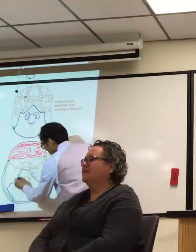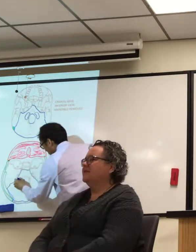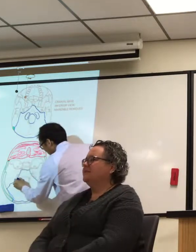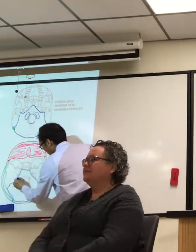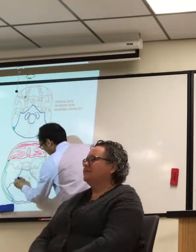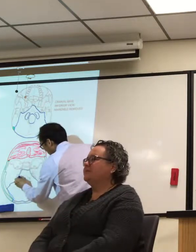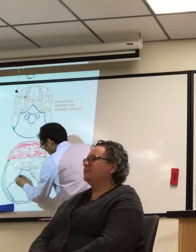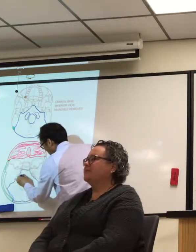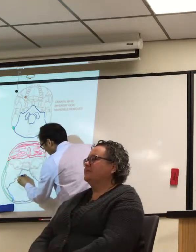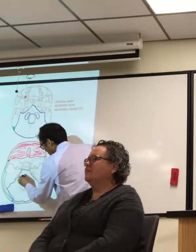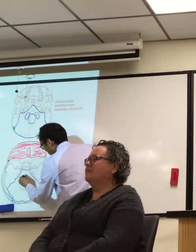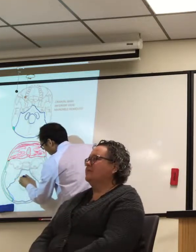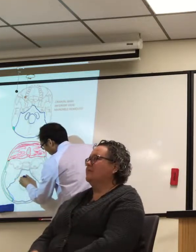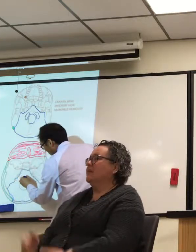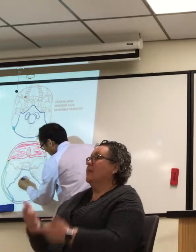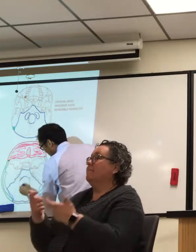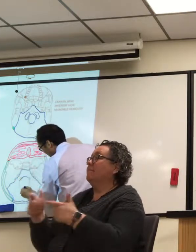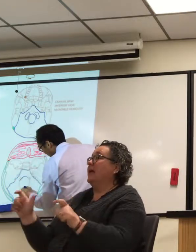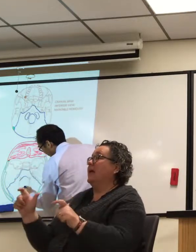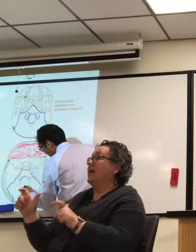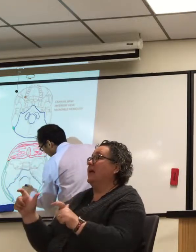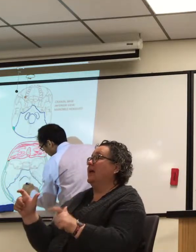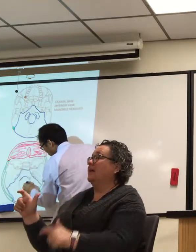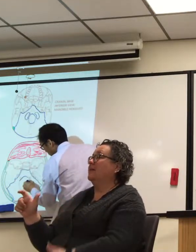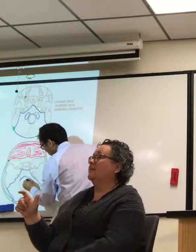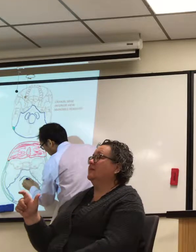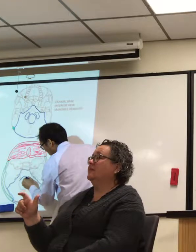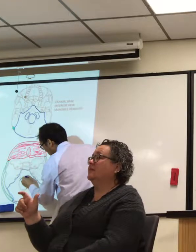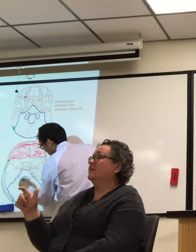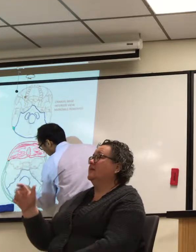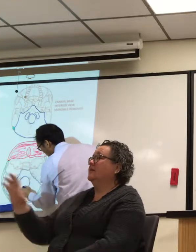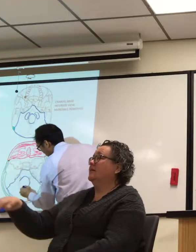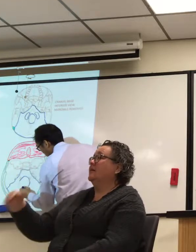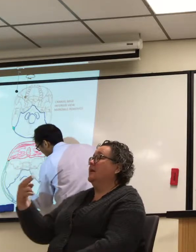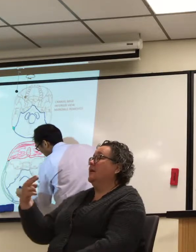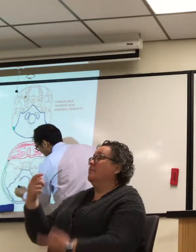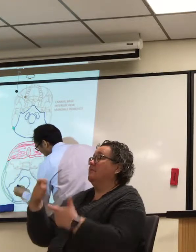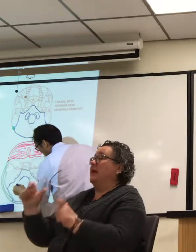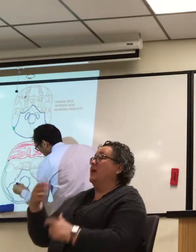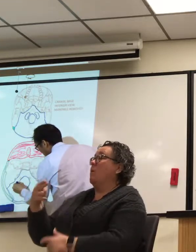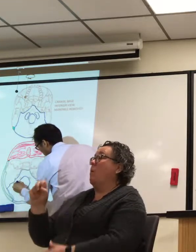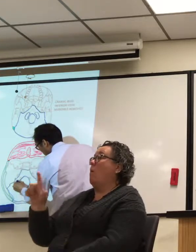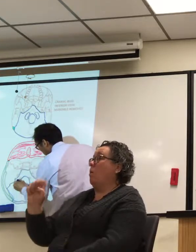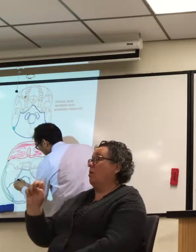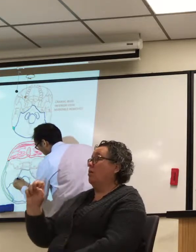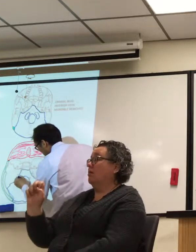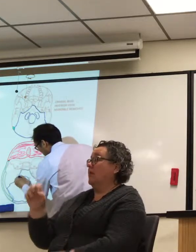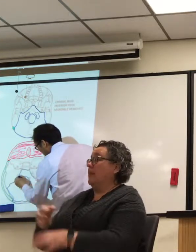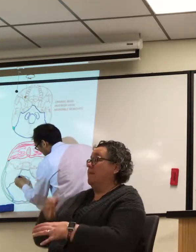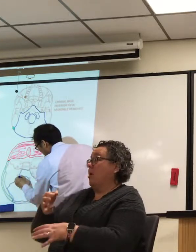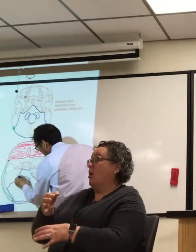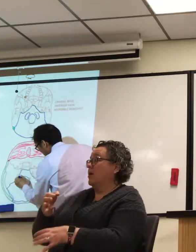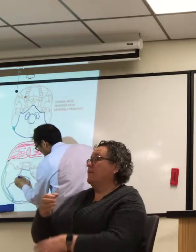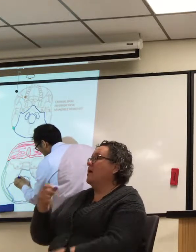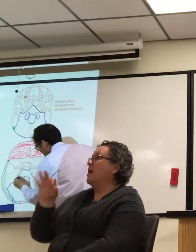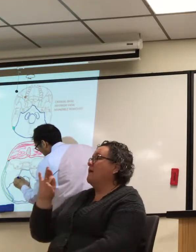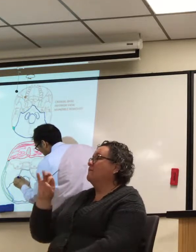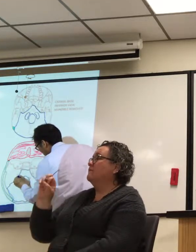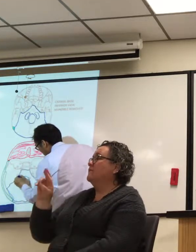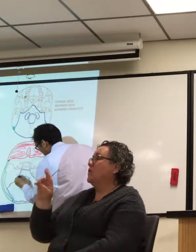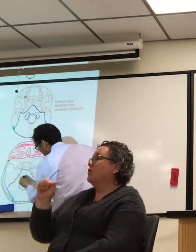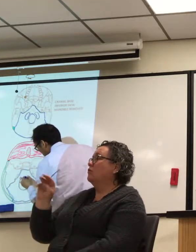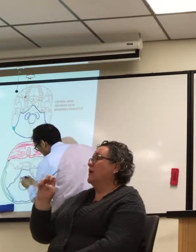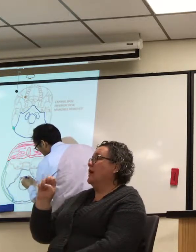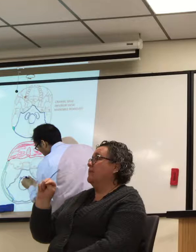There's that big hole, foramen magnum, which means big hole. Got two little holes in